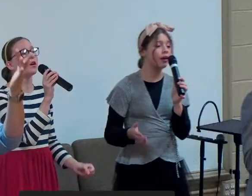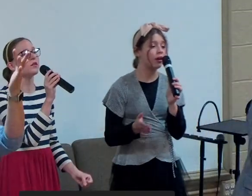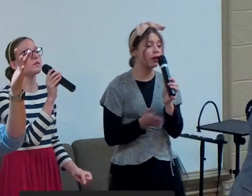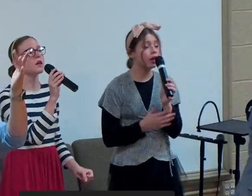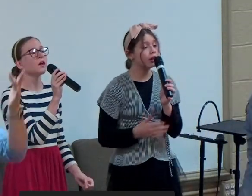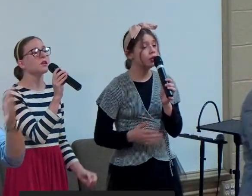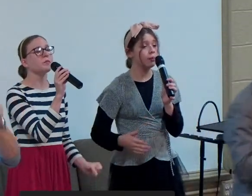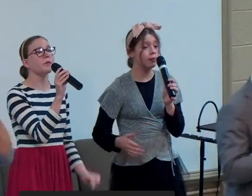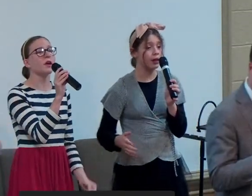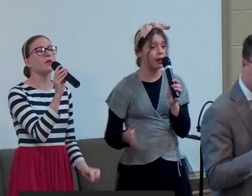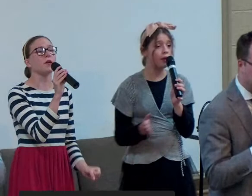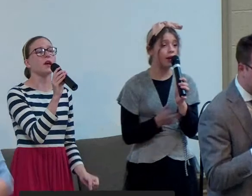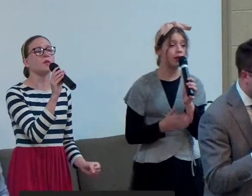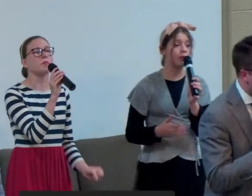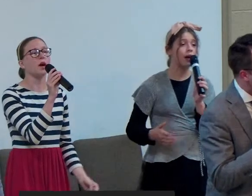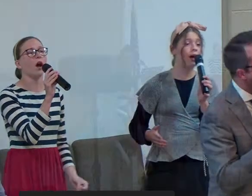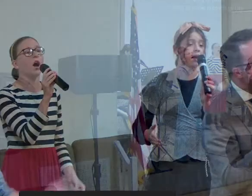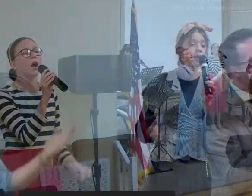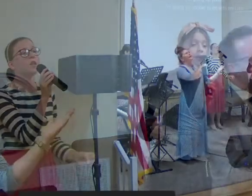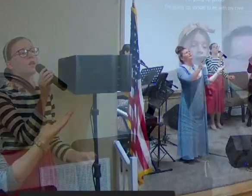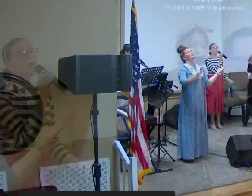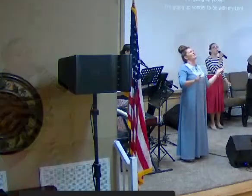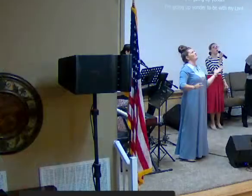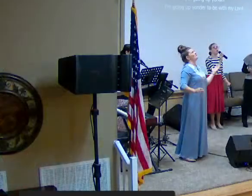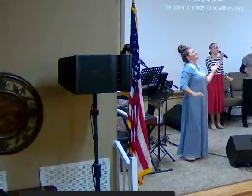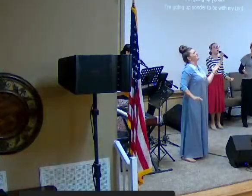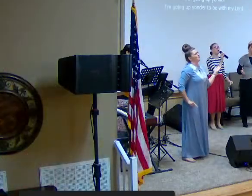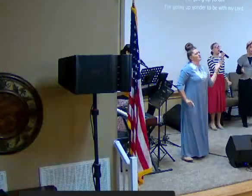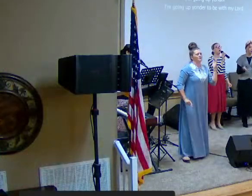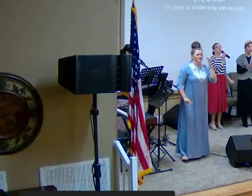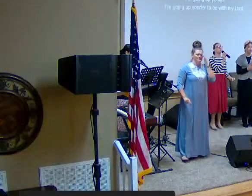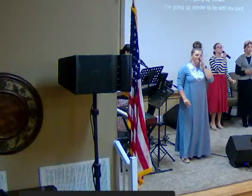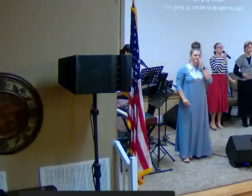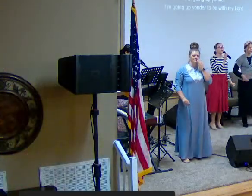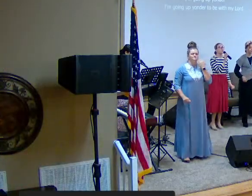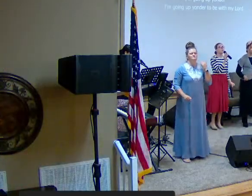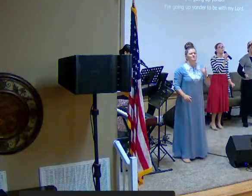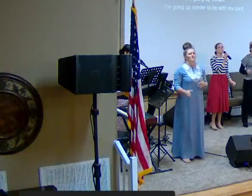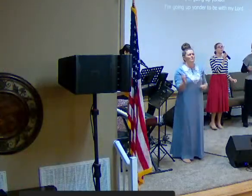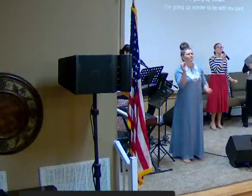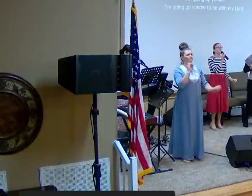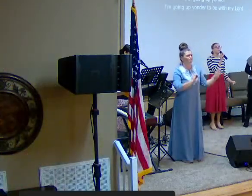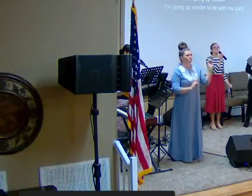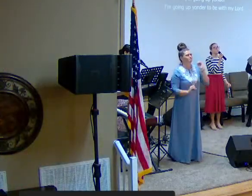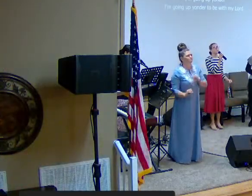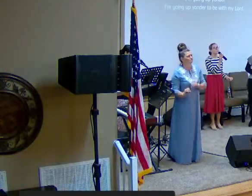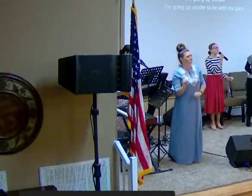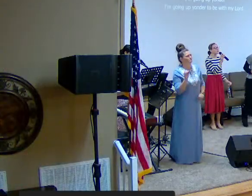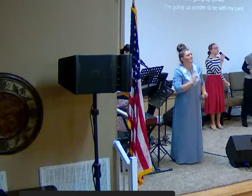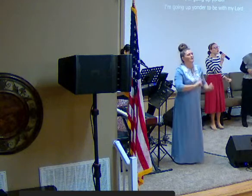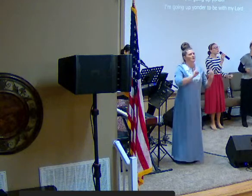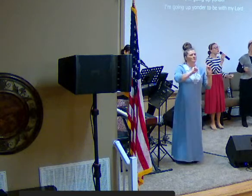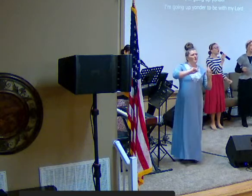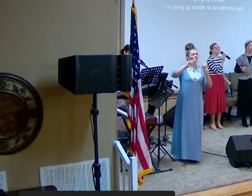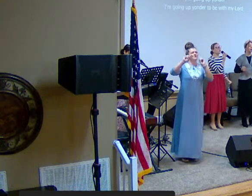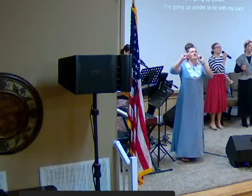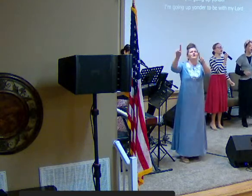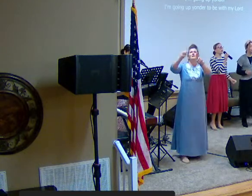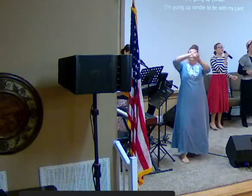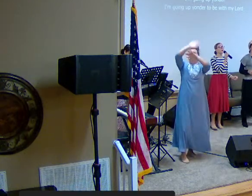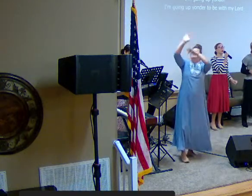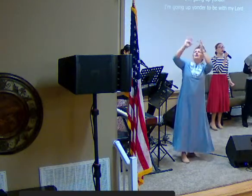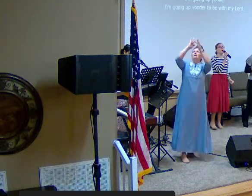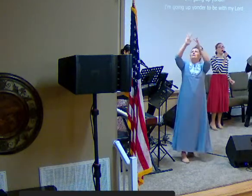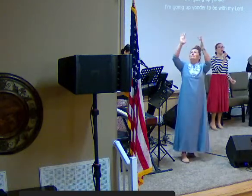yonder to be with my Lord. Whoa, whoa, I'm going